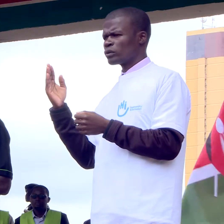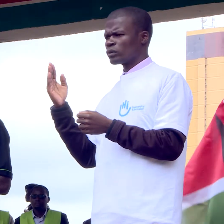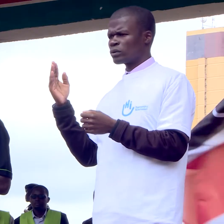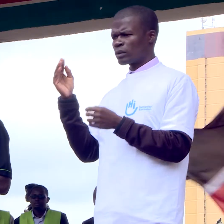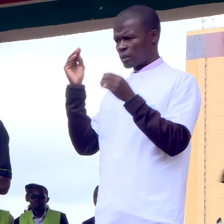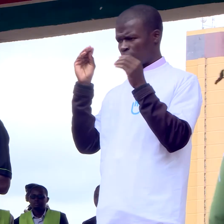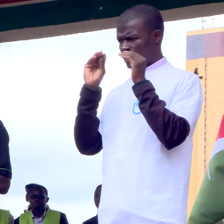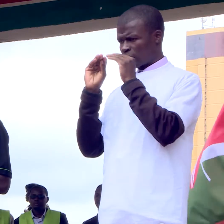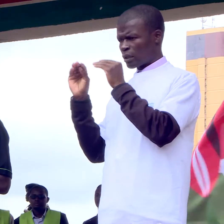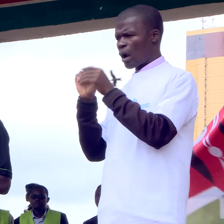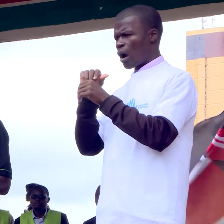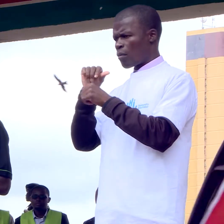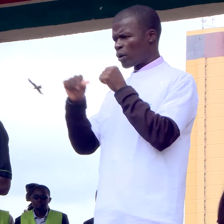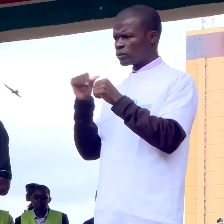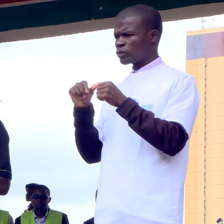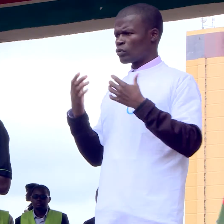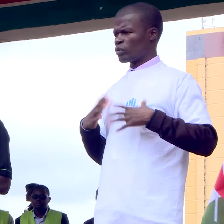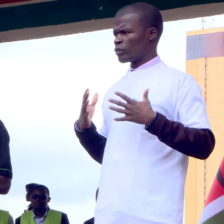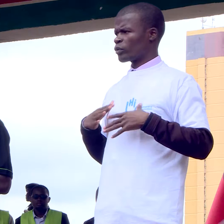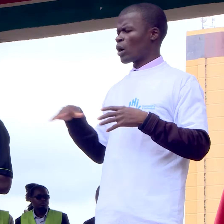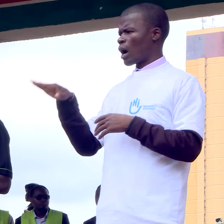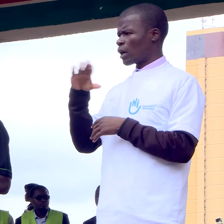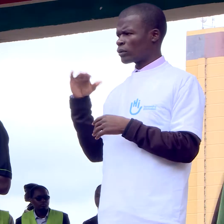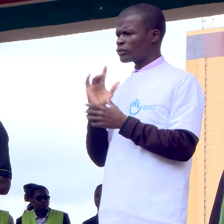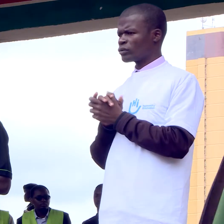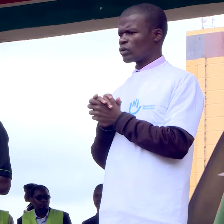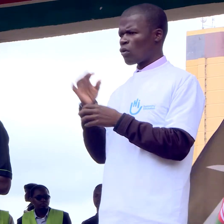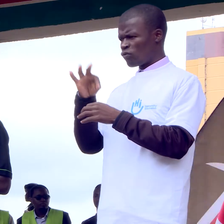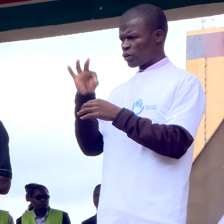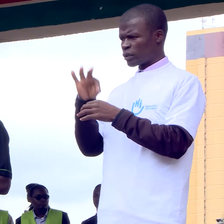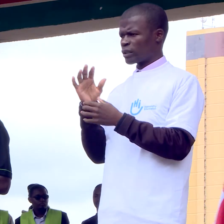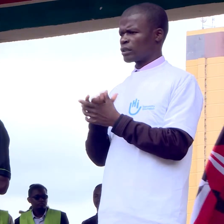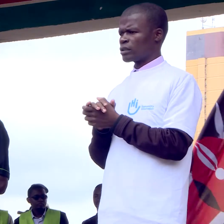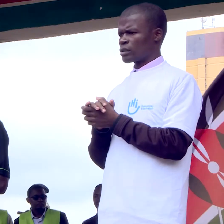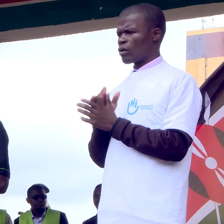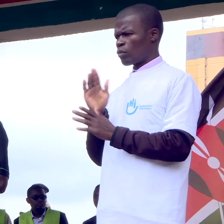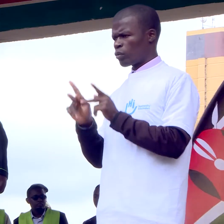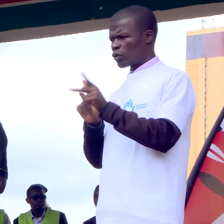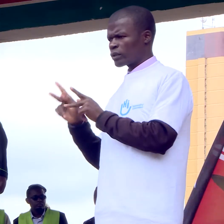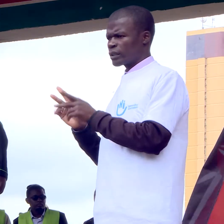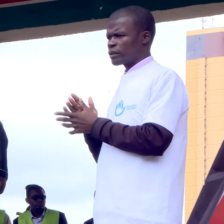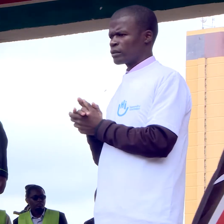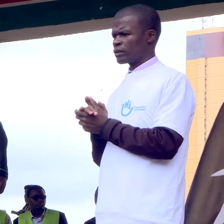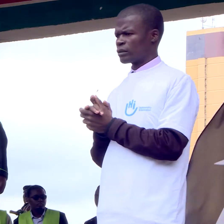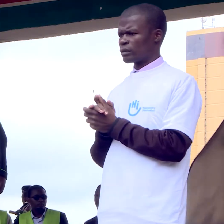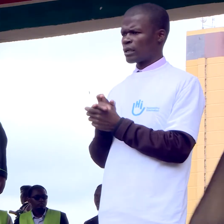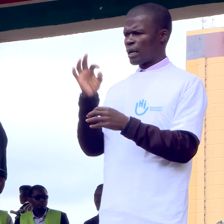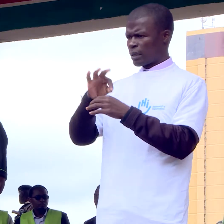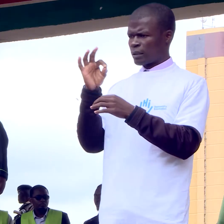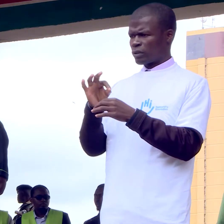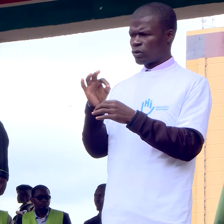of the public on continuous voter registration, voting processes, election result